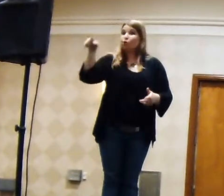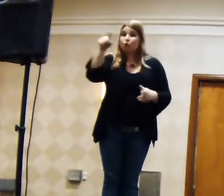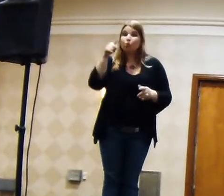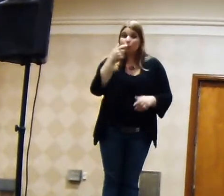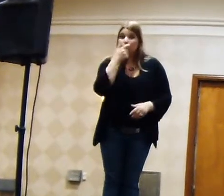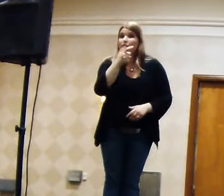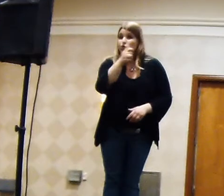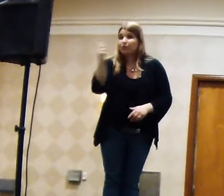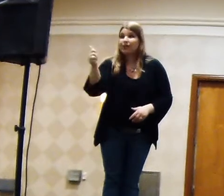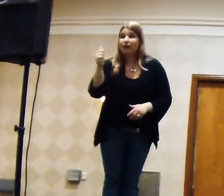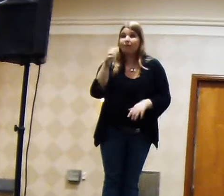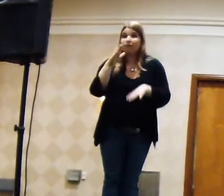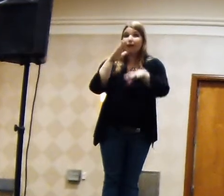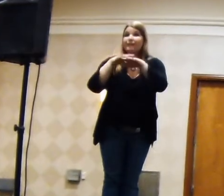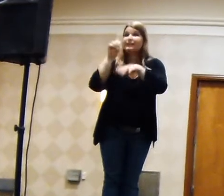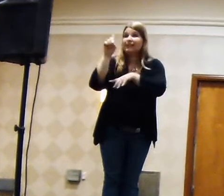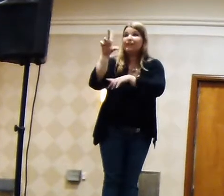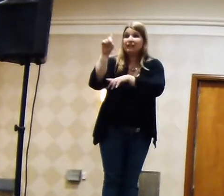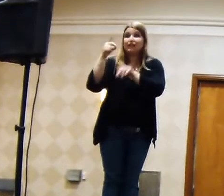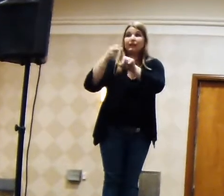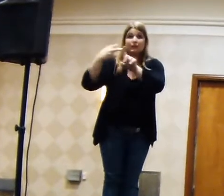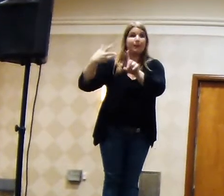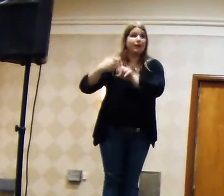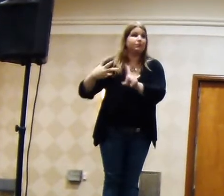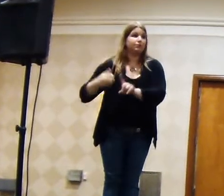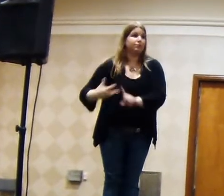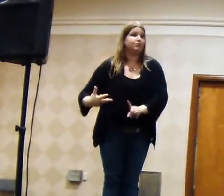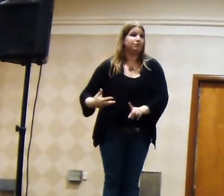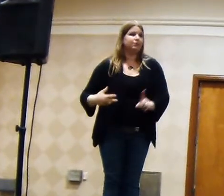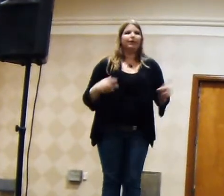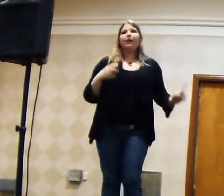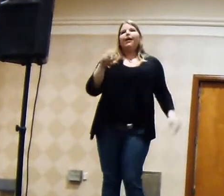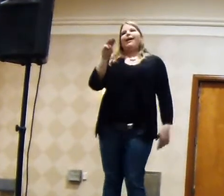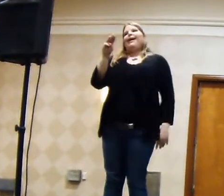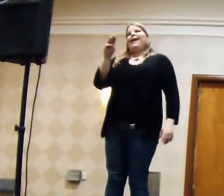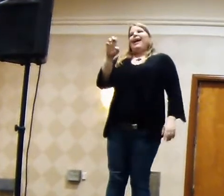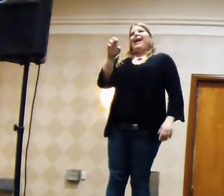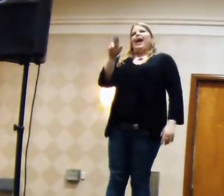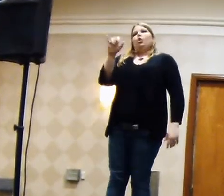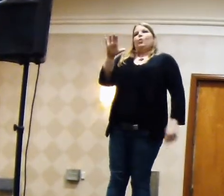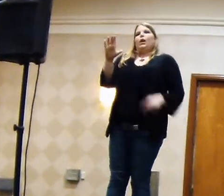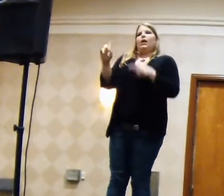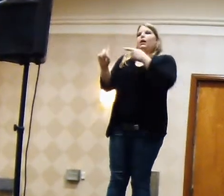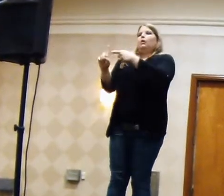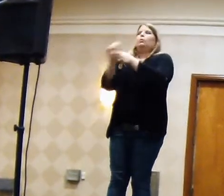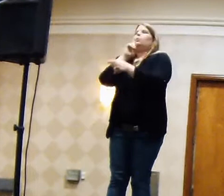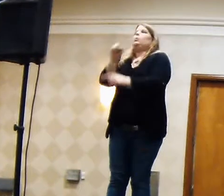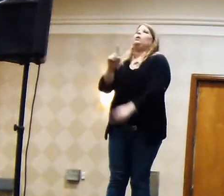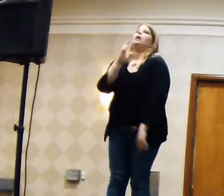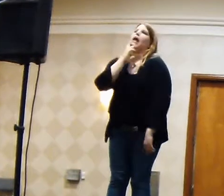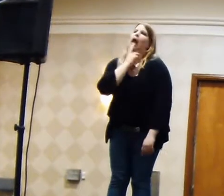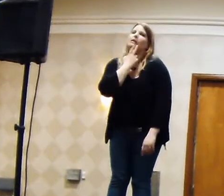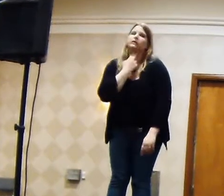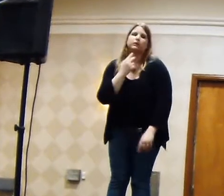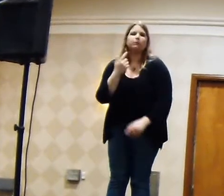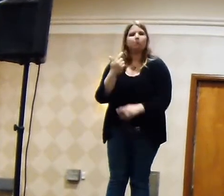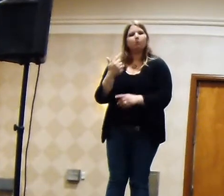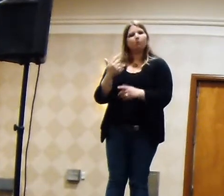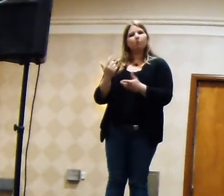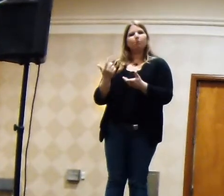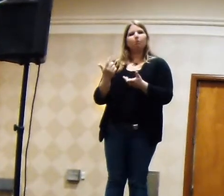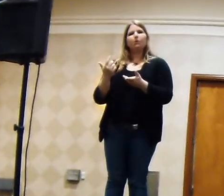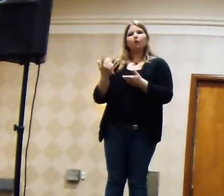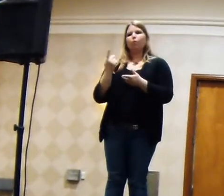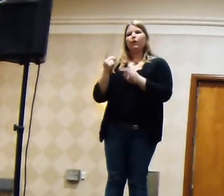it out and get that DVD. It's really cool. And check it out. I mean, Eric Stoltz is super handsome. I mean, he was, and I did a movie, Some Kind of Wonderful, with him afterwards